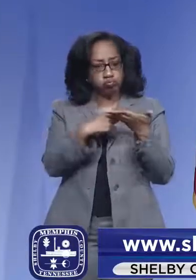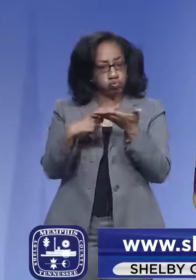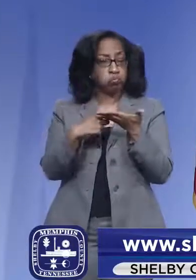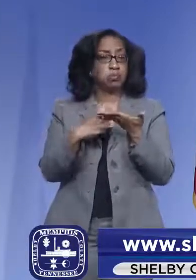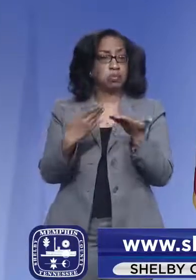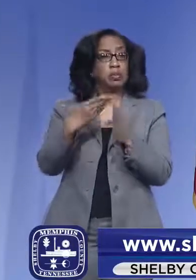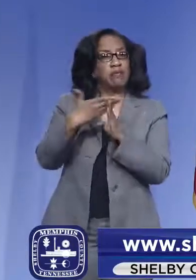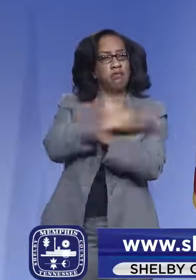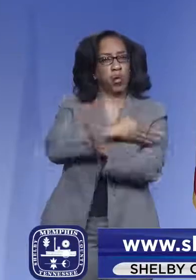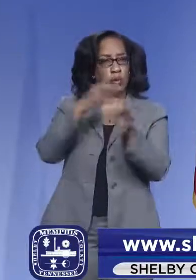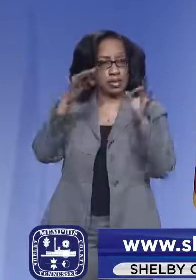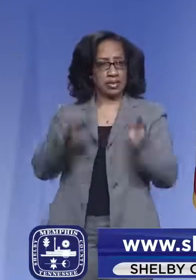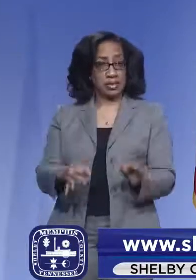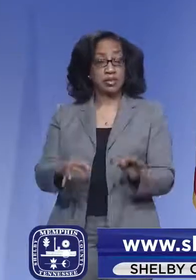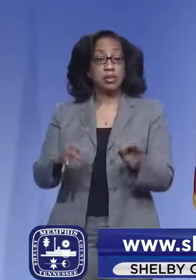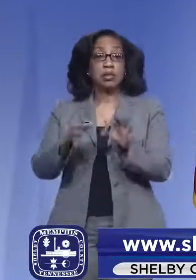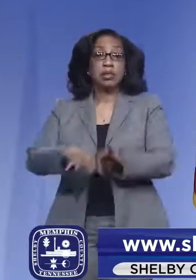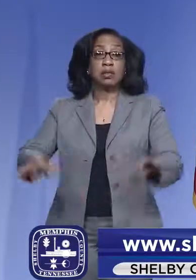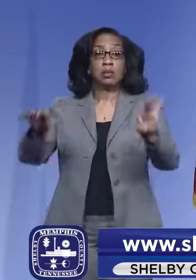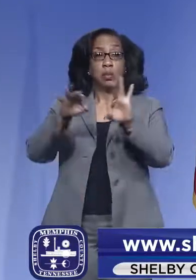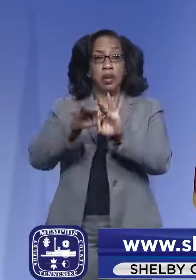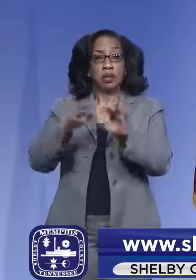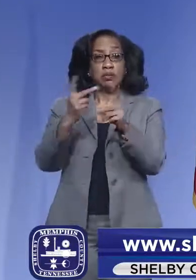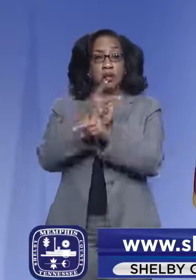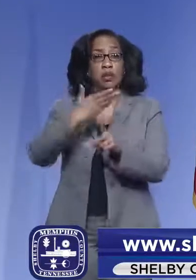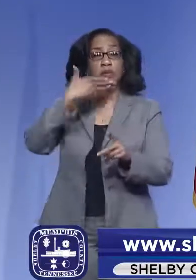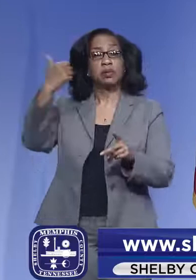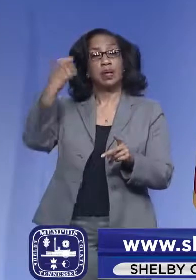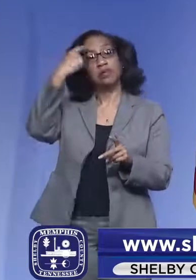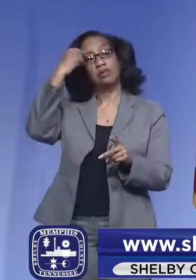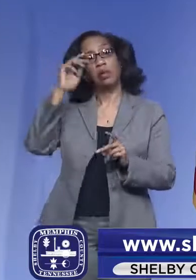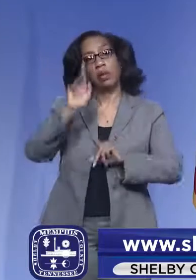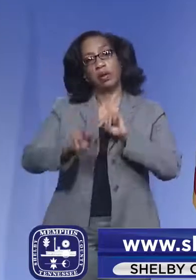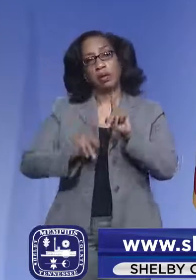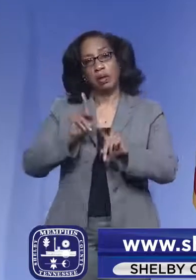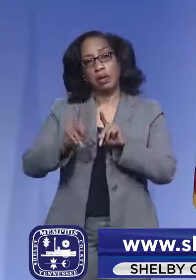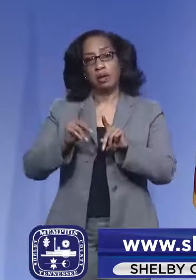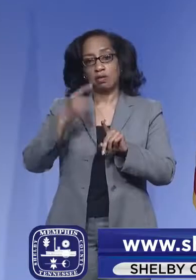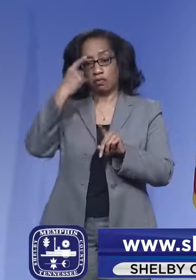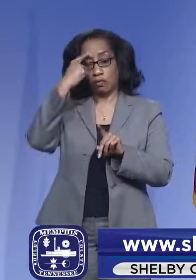constantly try to align to best public health guidance, and